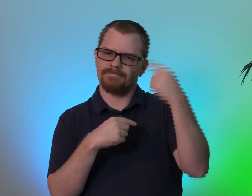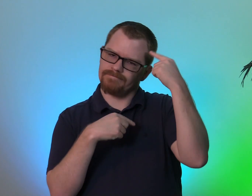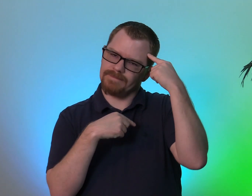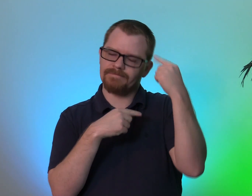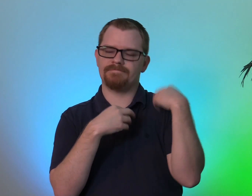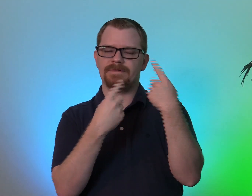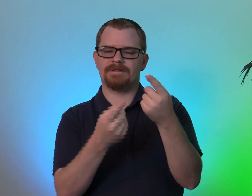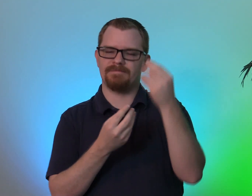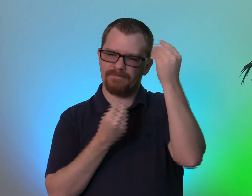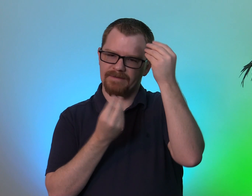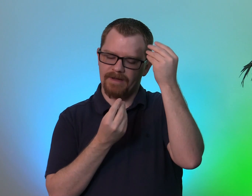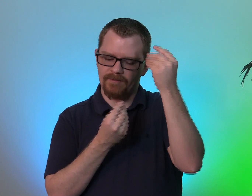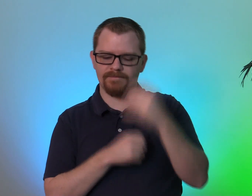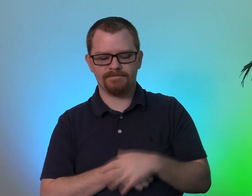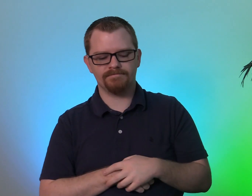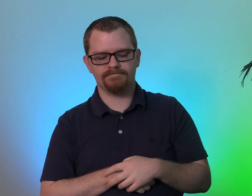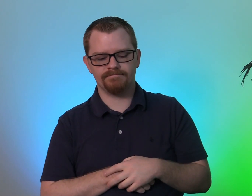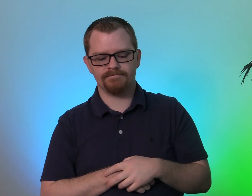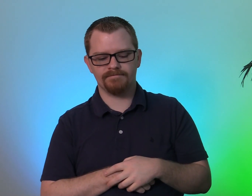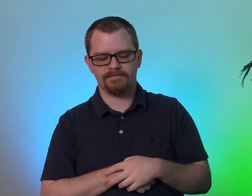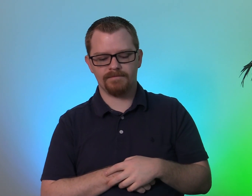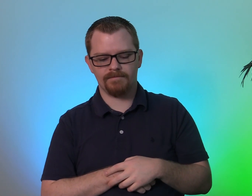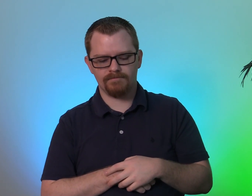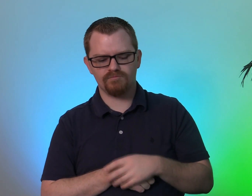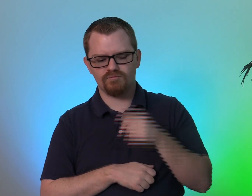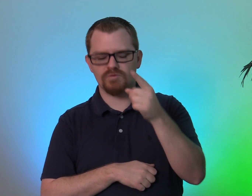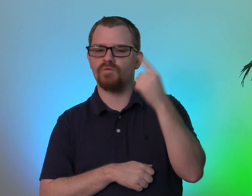And I want to share something with you. I've been thinking about it.